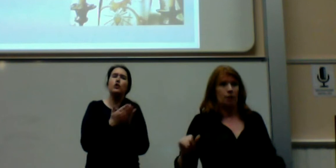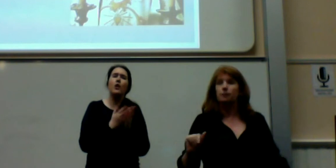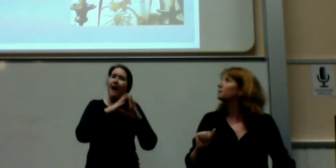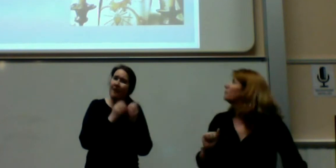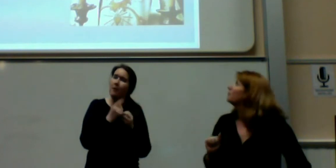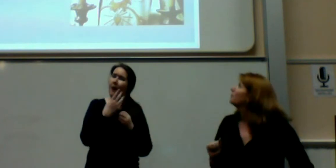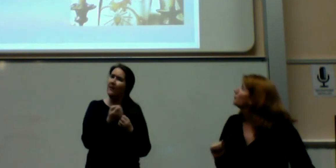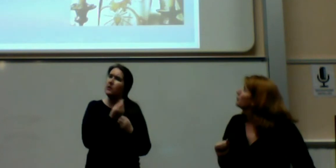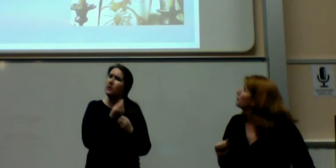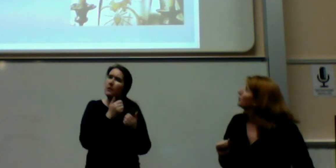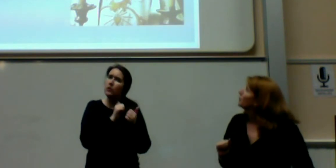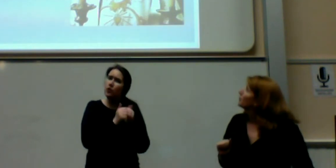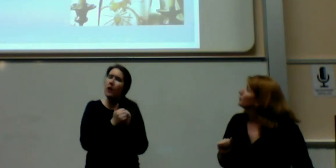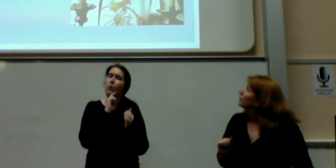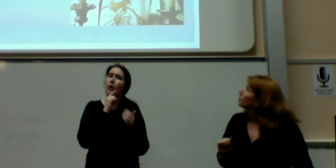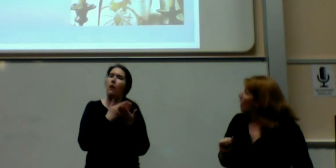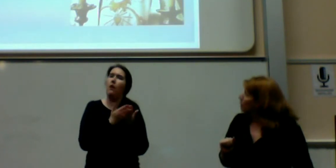common.